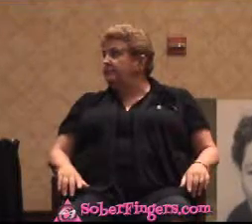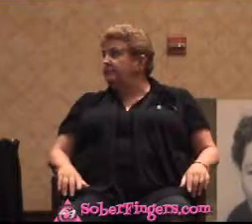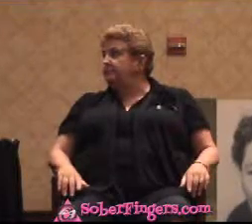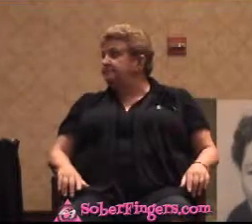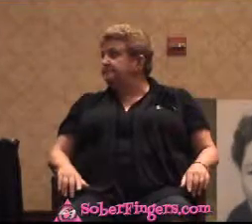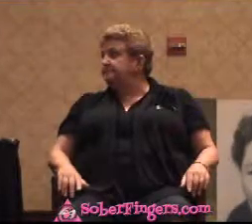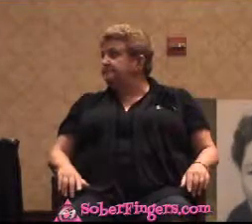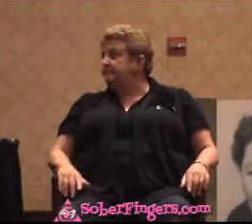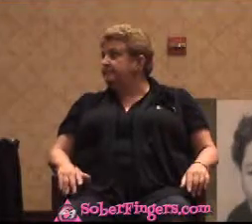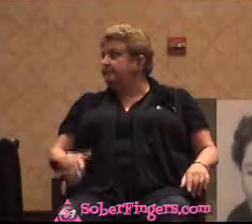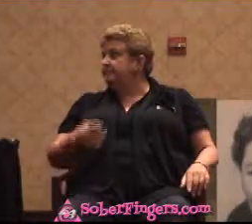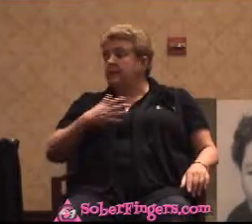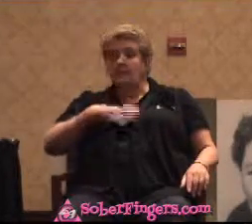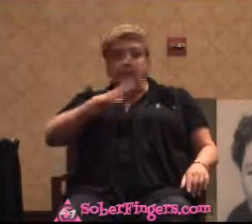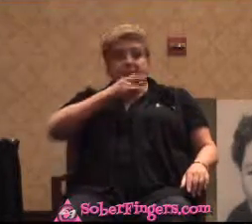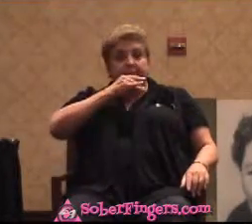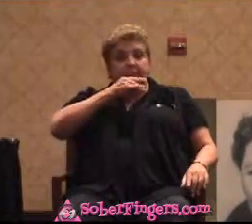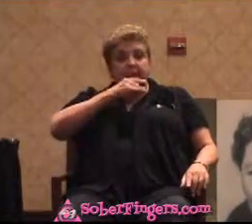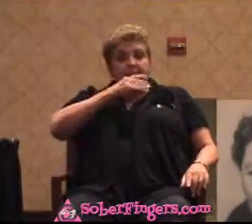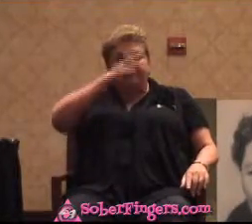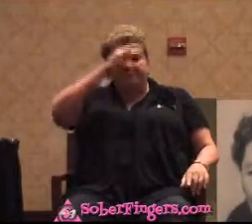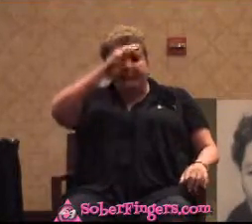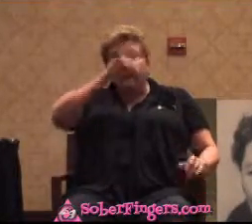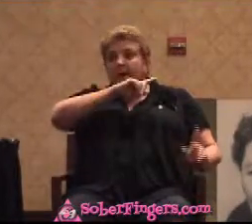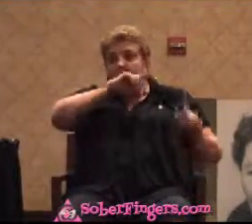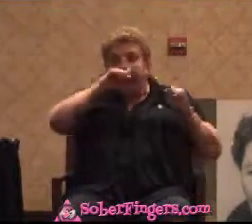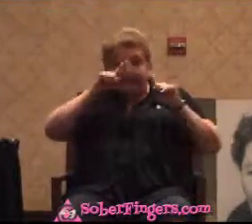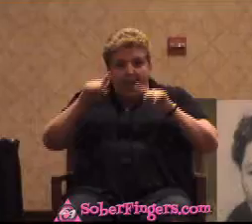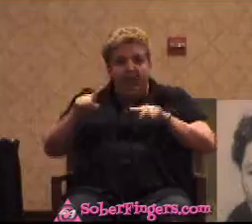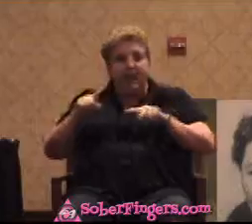my mother and my father came to the Ohio Reformatory for Women and picked up my son.